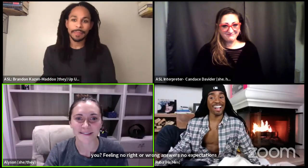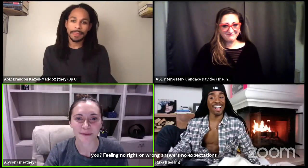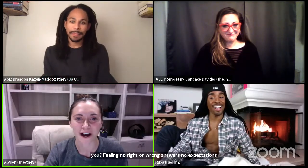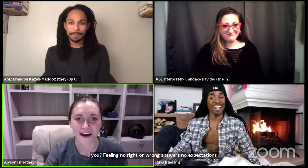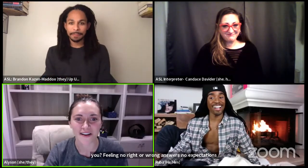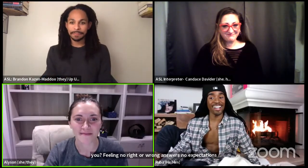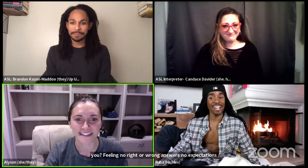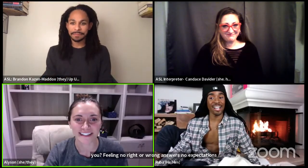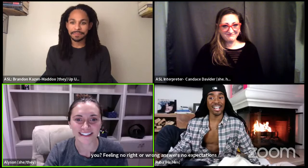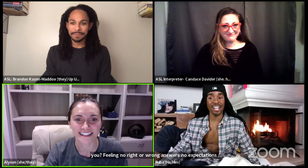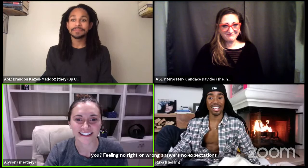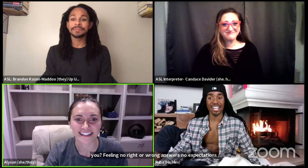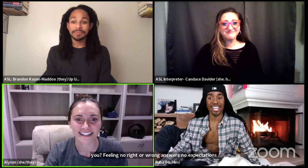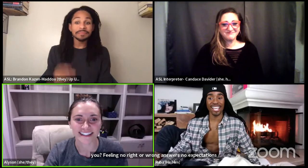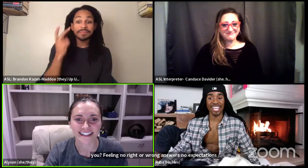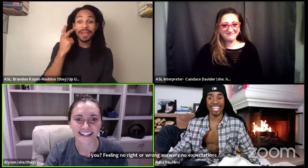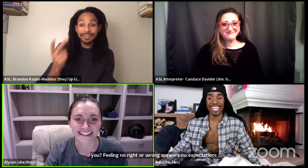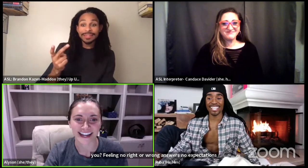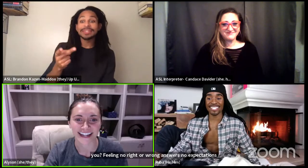Yes, pumped,